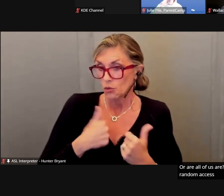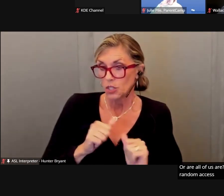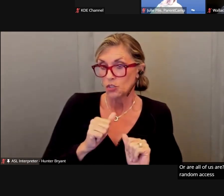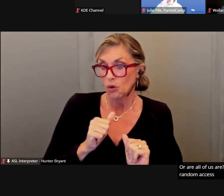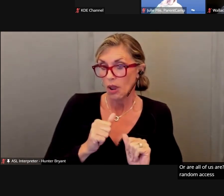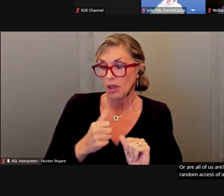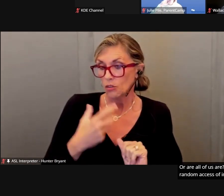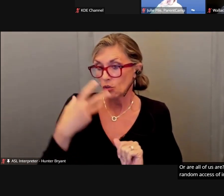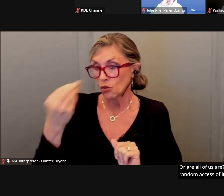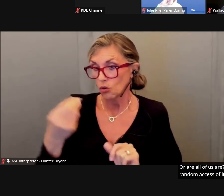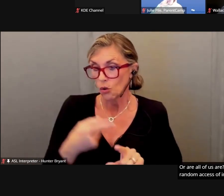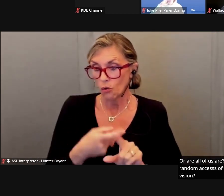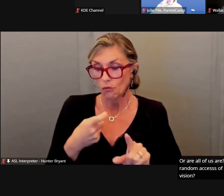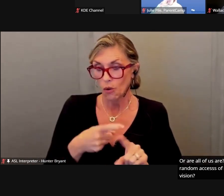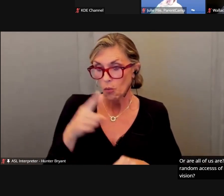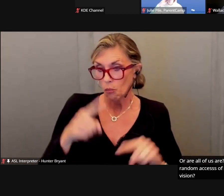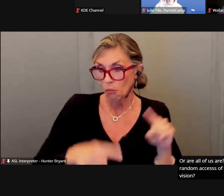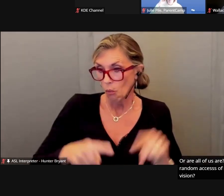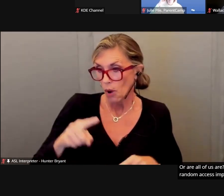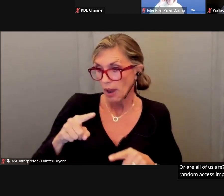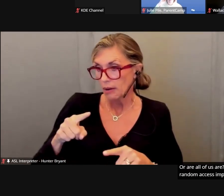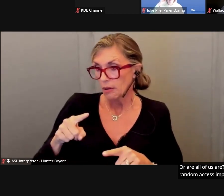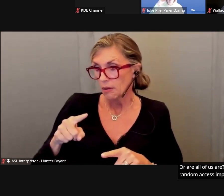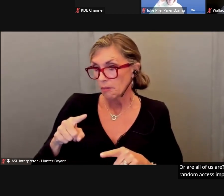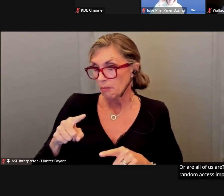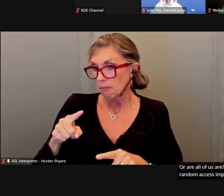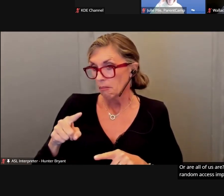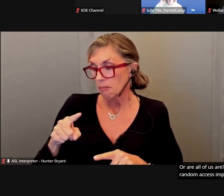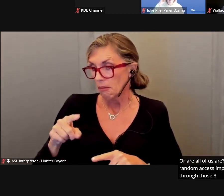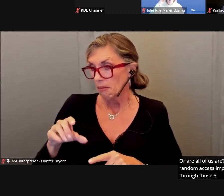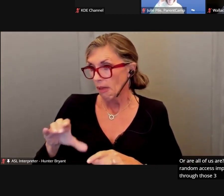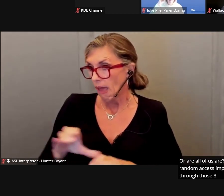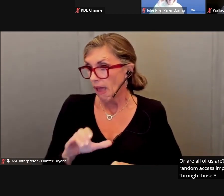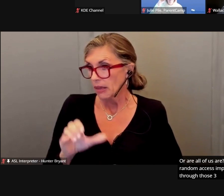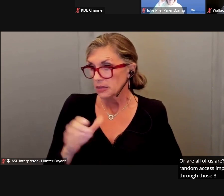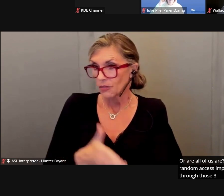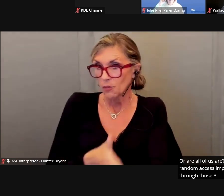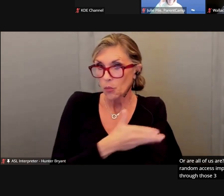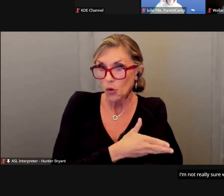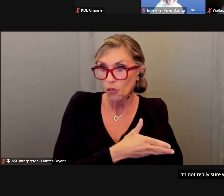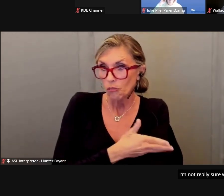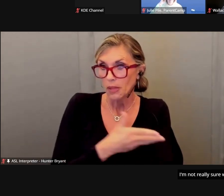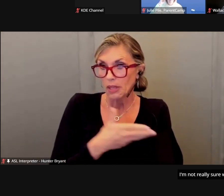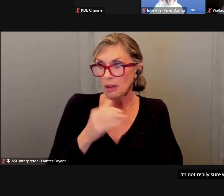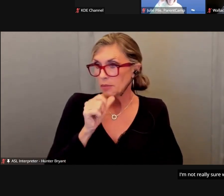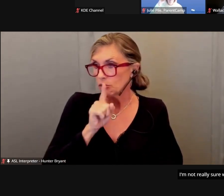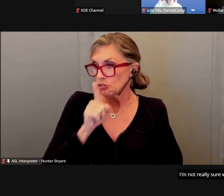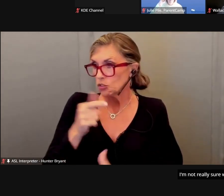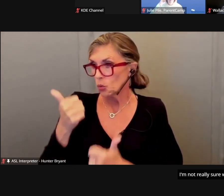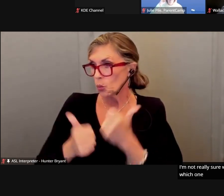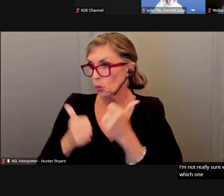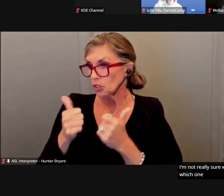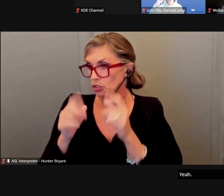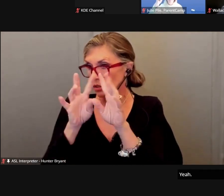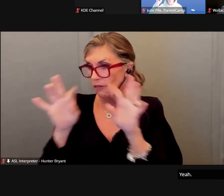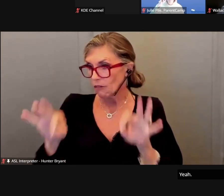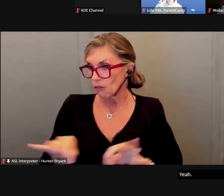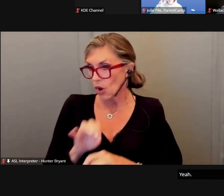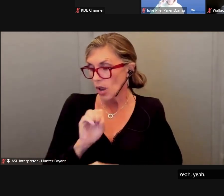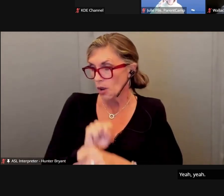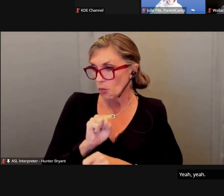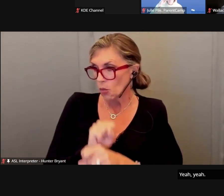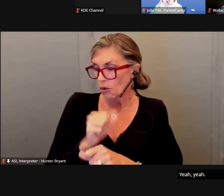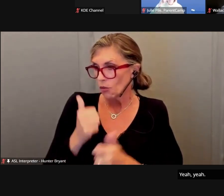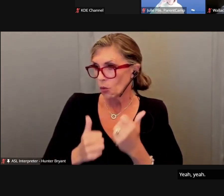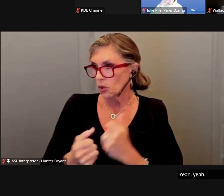common visions through those three things? I'm not really sure which one's a framework for which one. And so who's charged